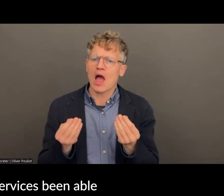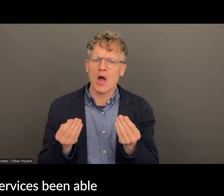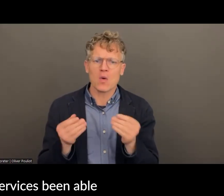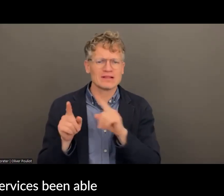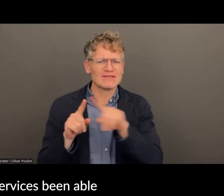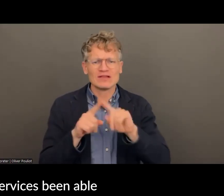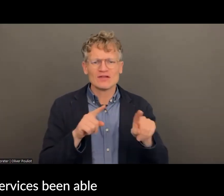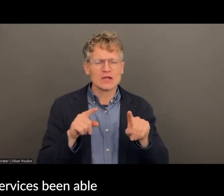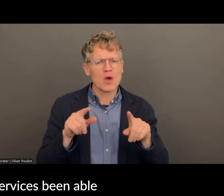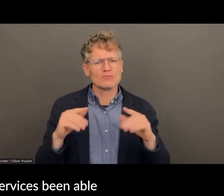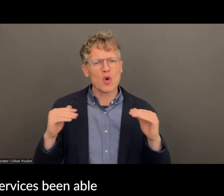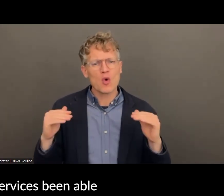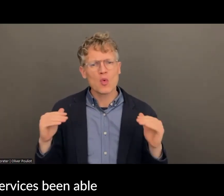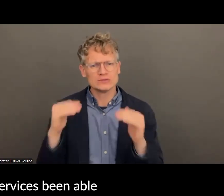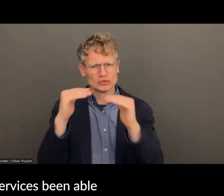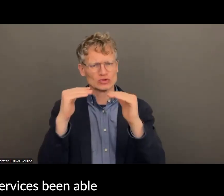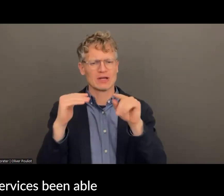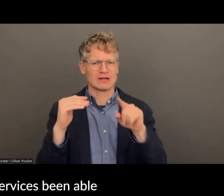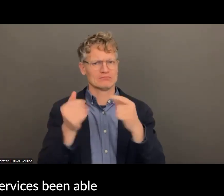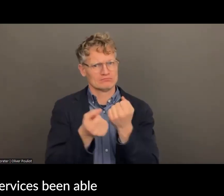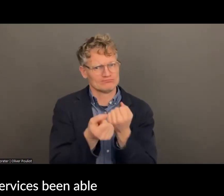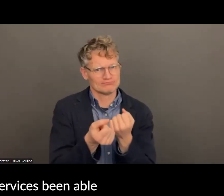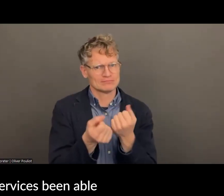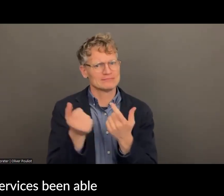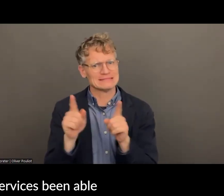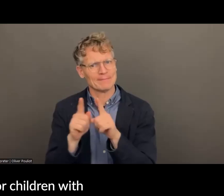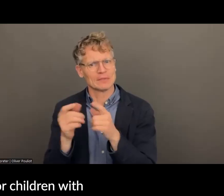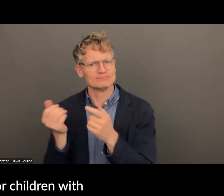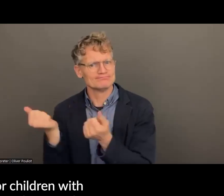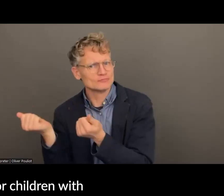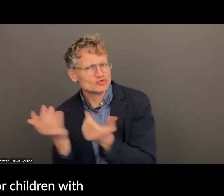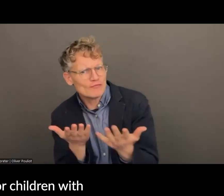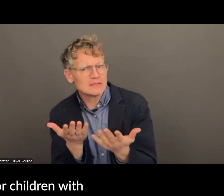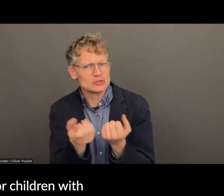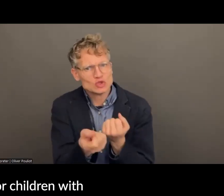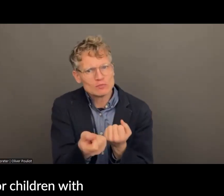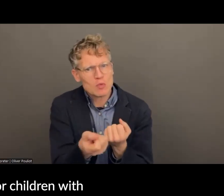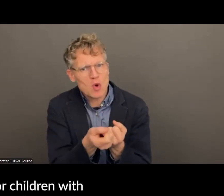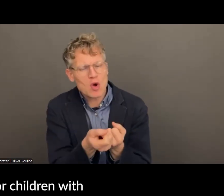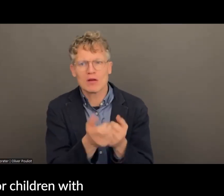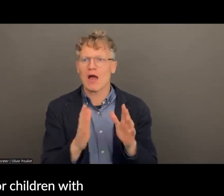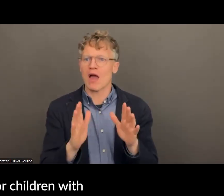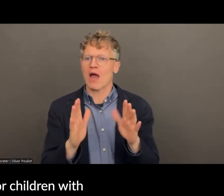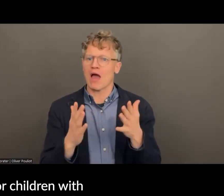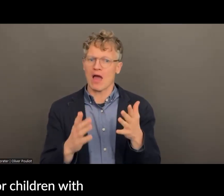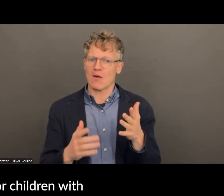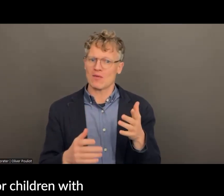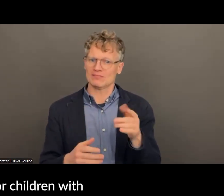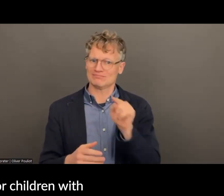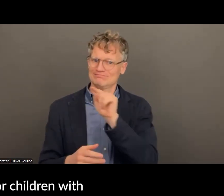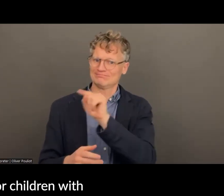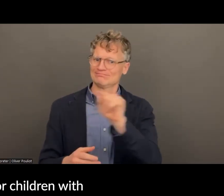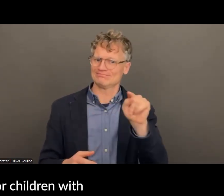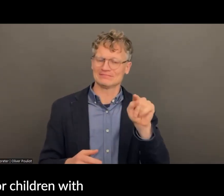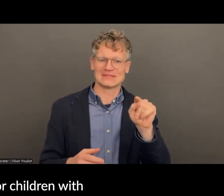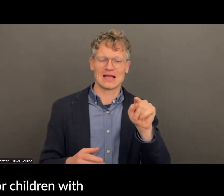that promote support services been able to mitigate the risk of promoting institutionalization